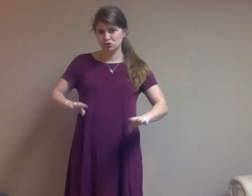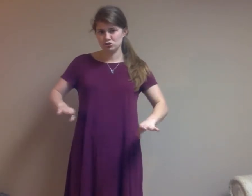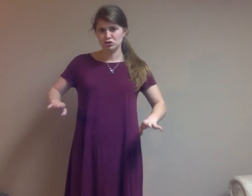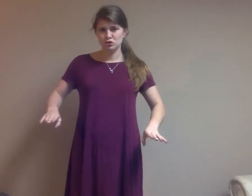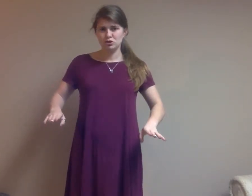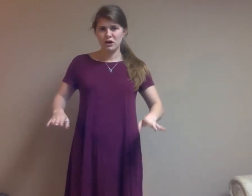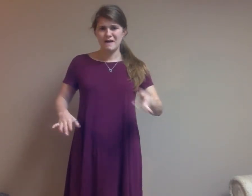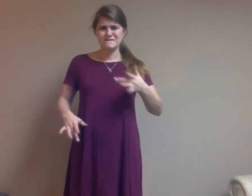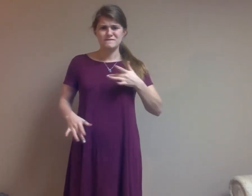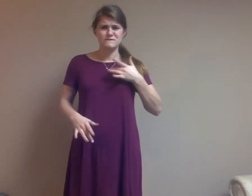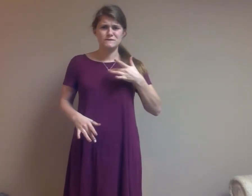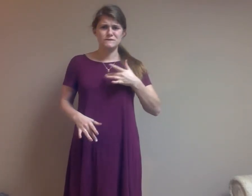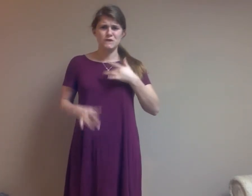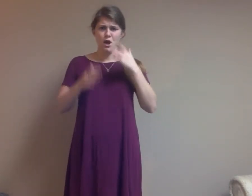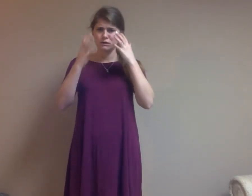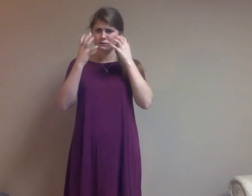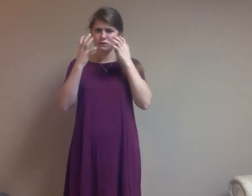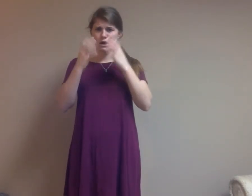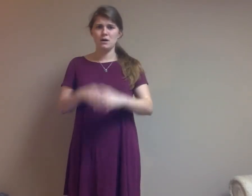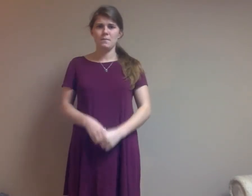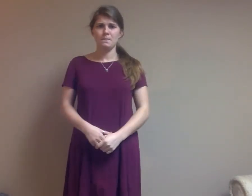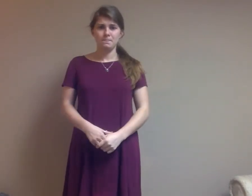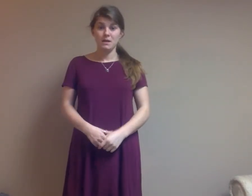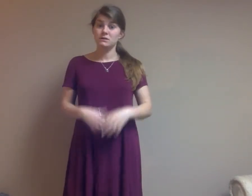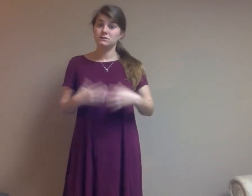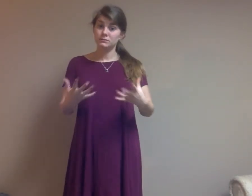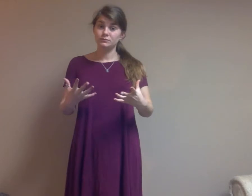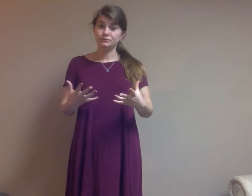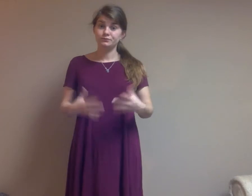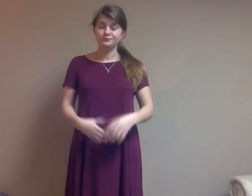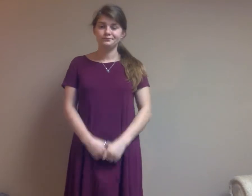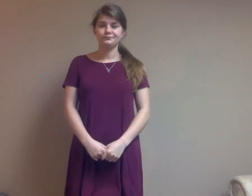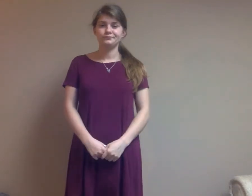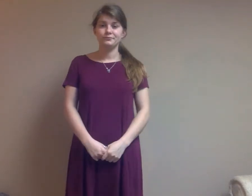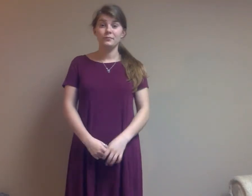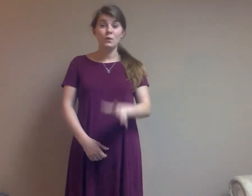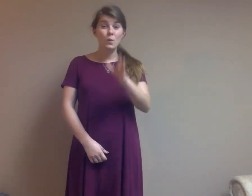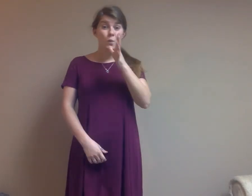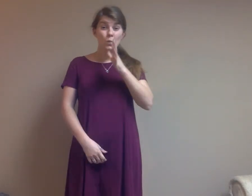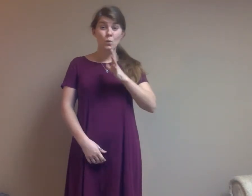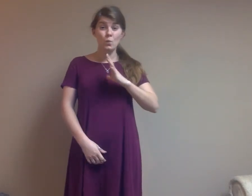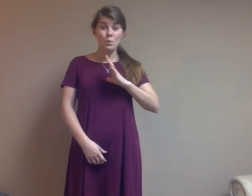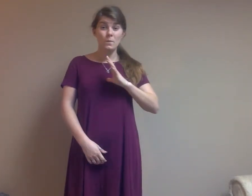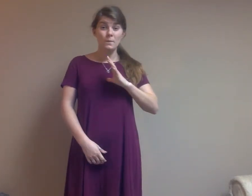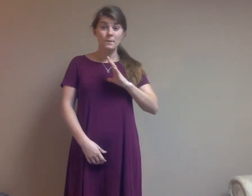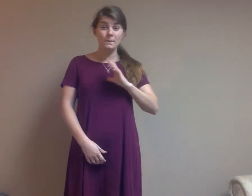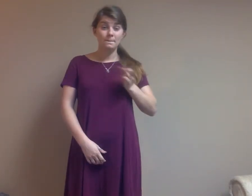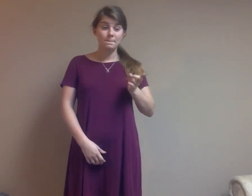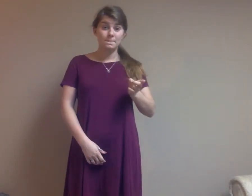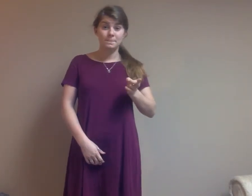advise the parents that, you know, actually they really do just have to sit back and trust us. And the difficulty